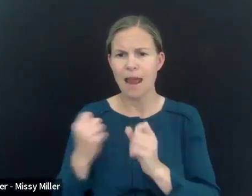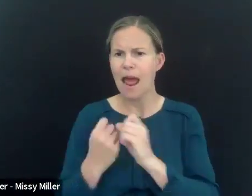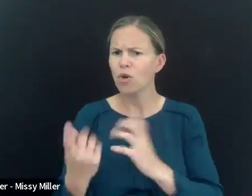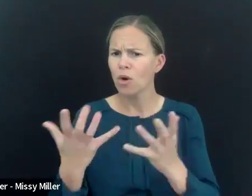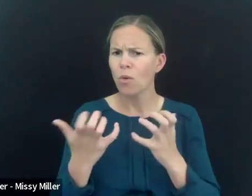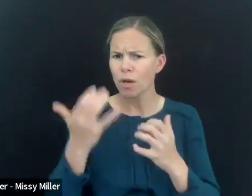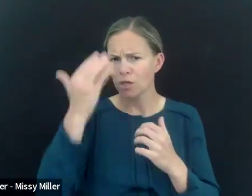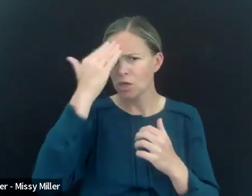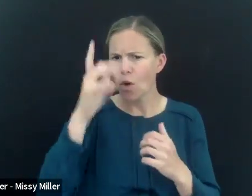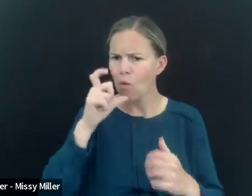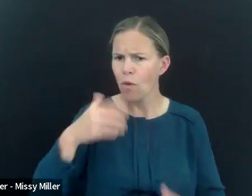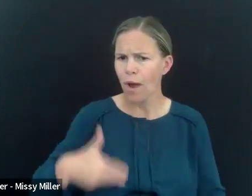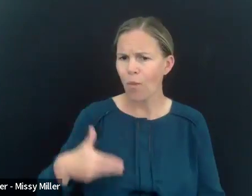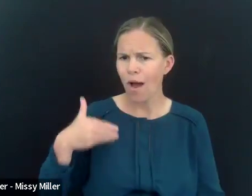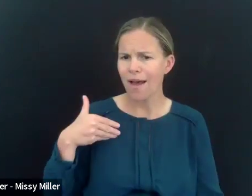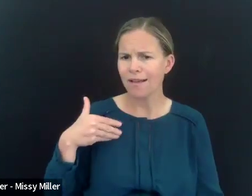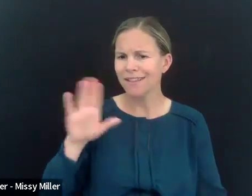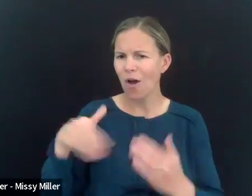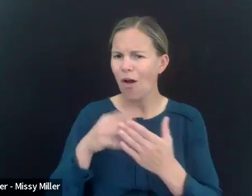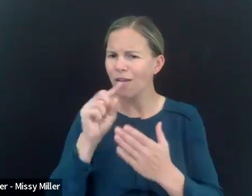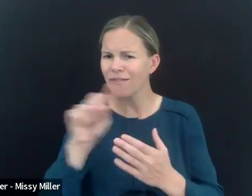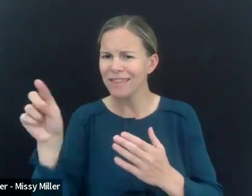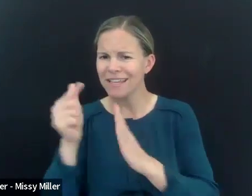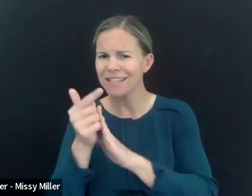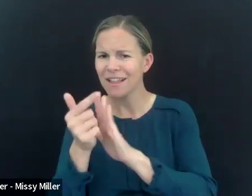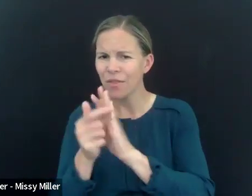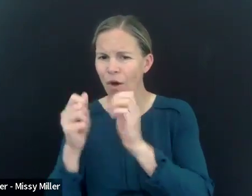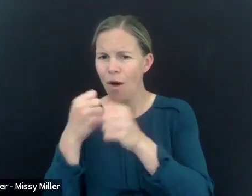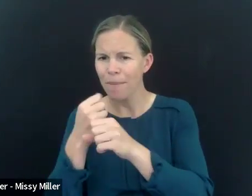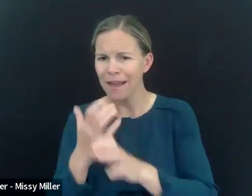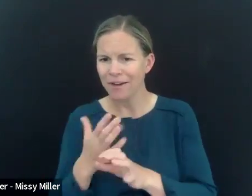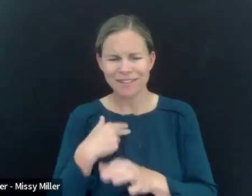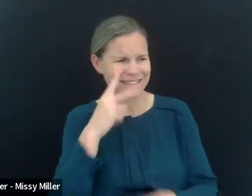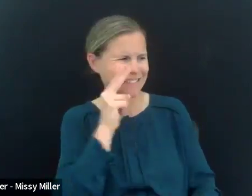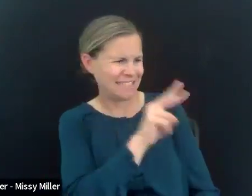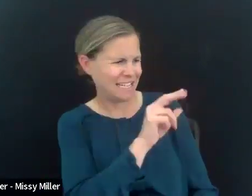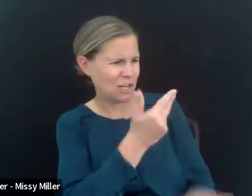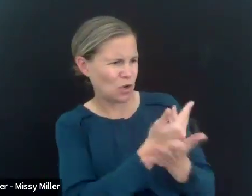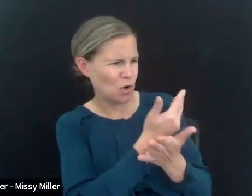was. All these lawmakers, who are you? This is a new face in the space,